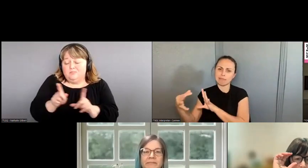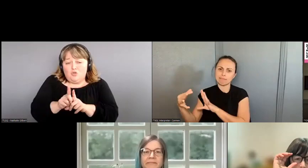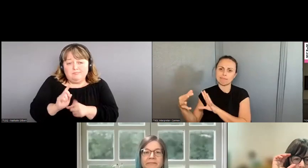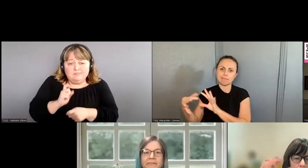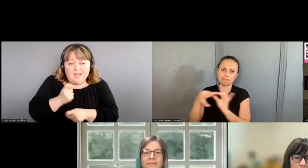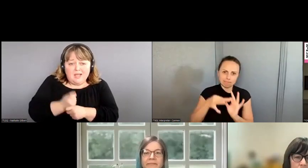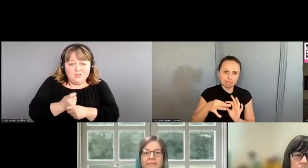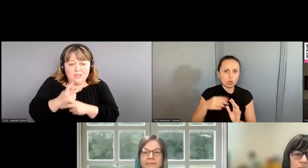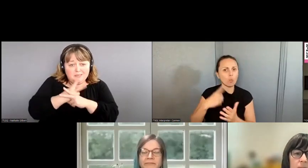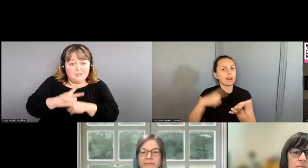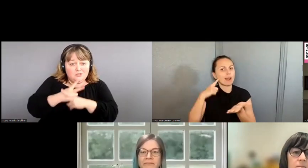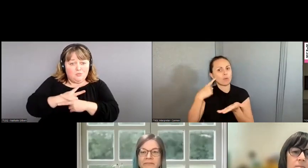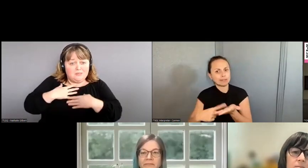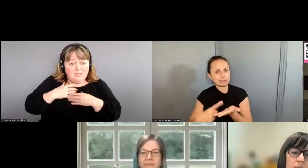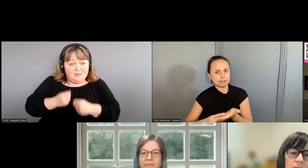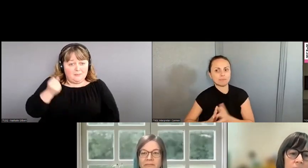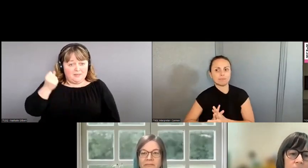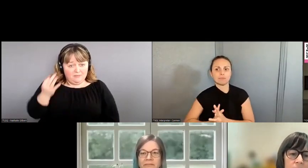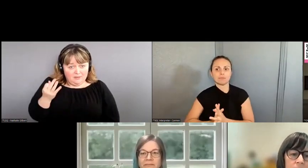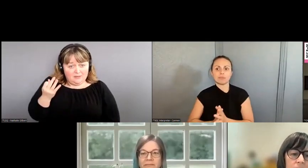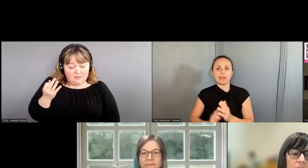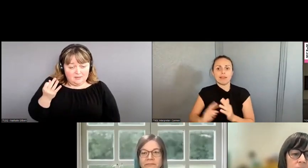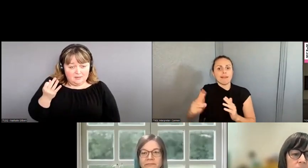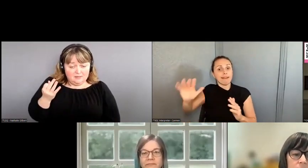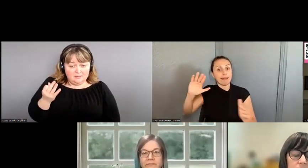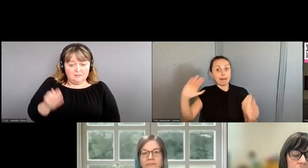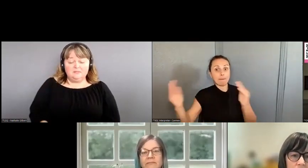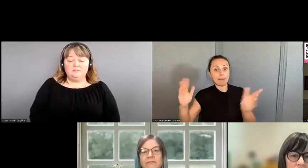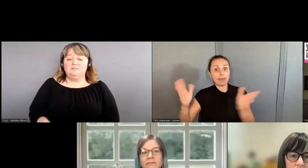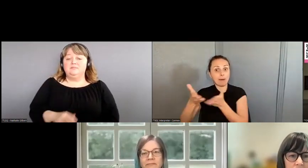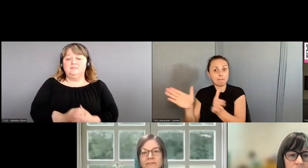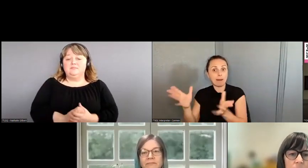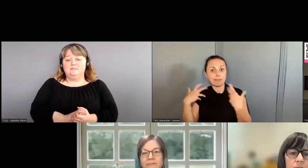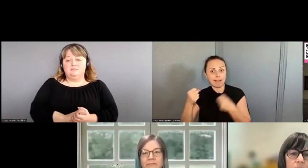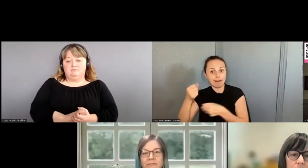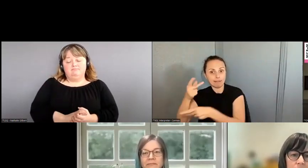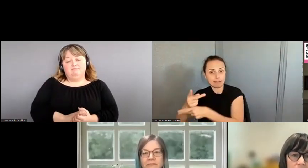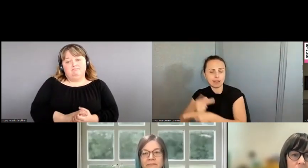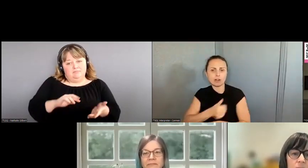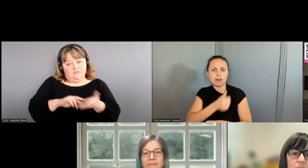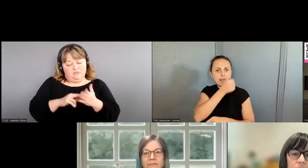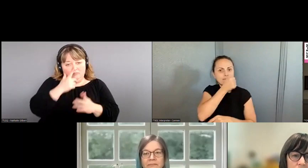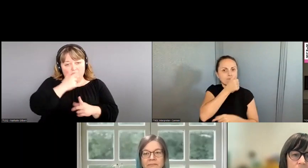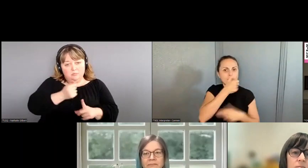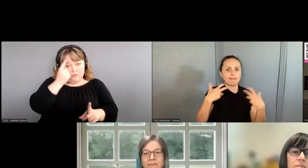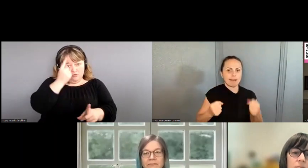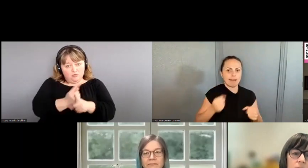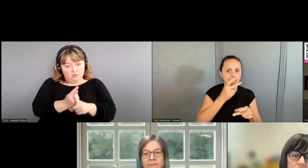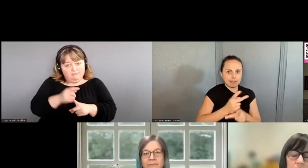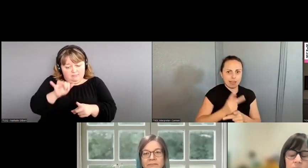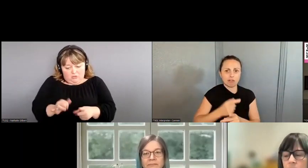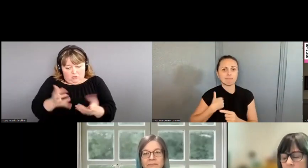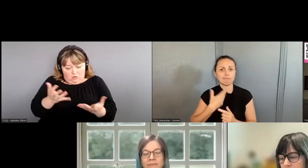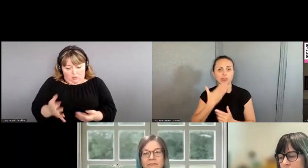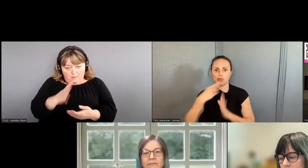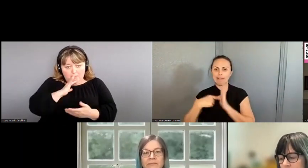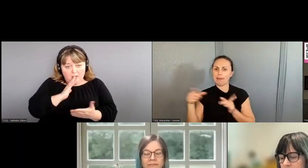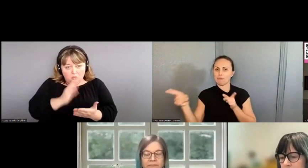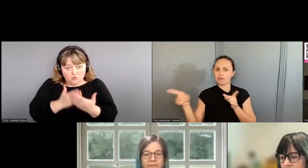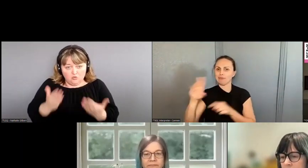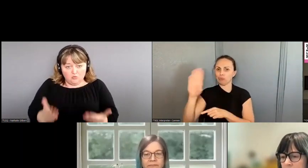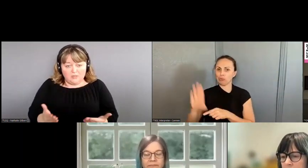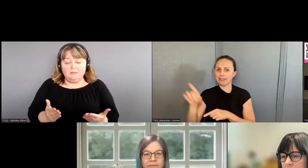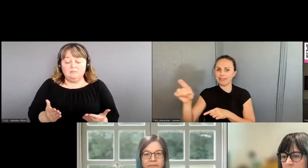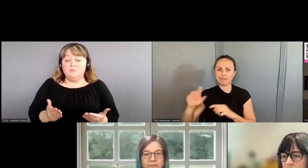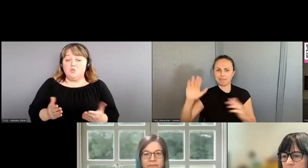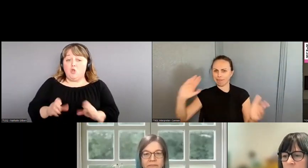I want to bring up, that comparison between public healthcare and private healthcare. So I had a good example there of